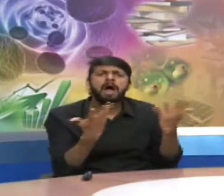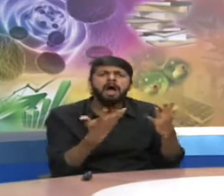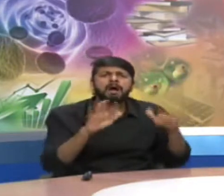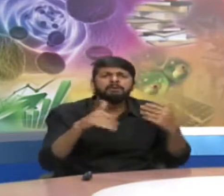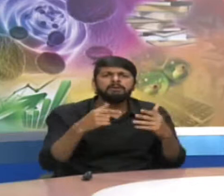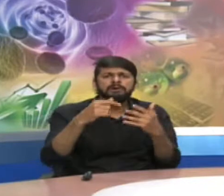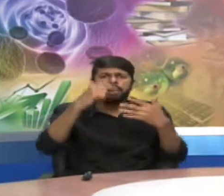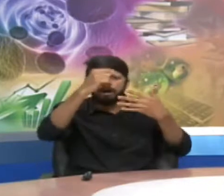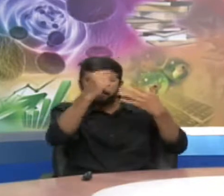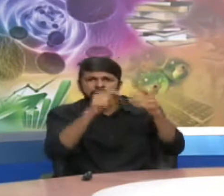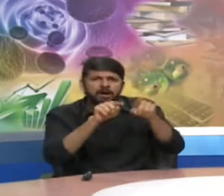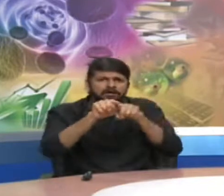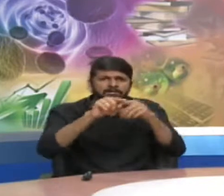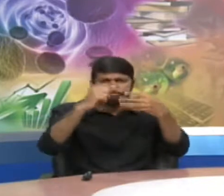paintings?